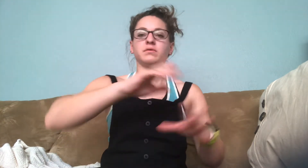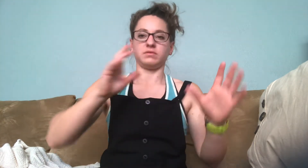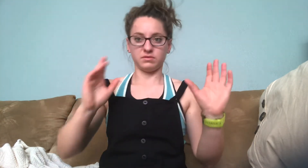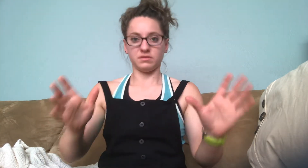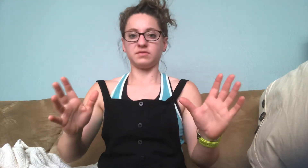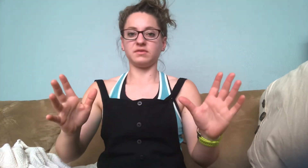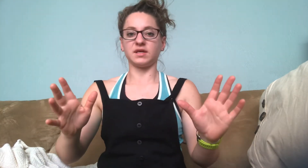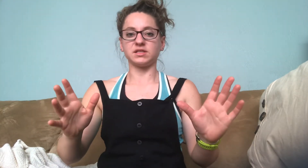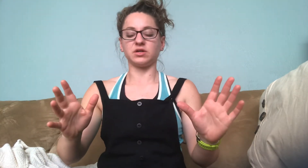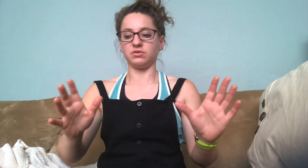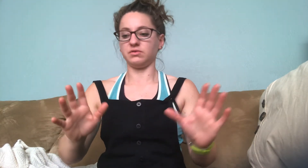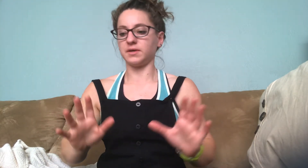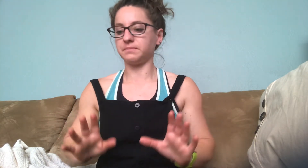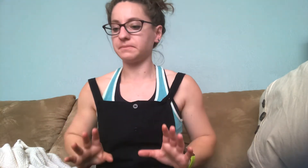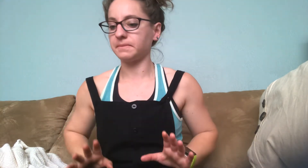them. That's how you do that.